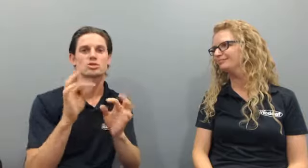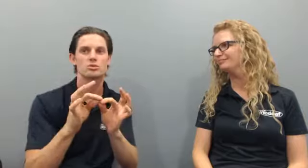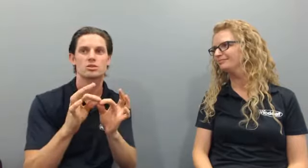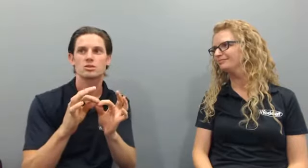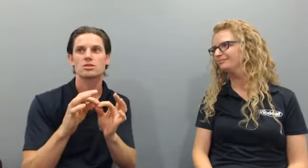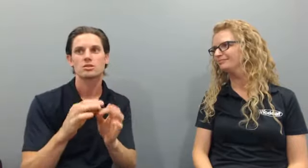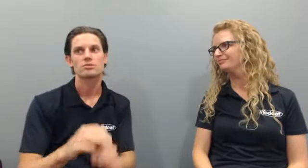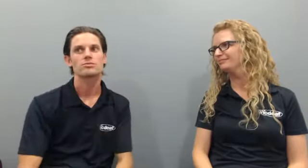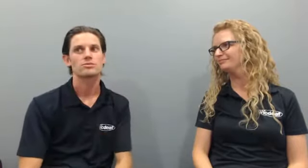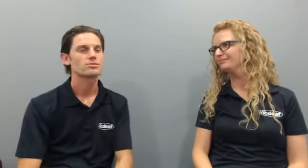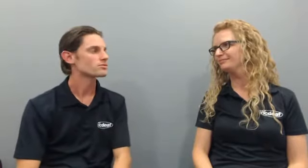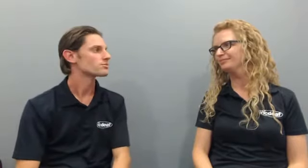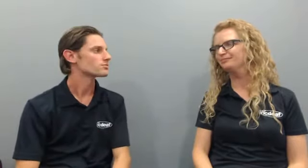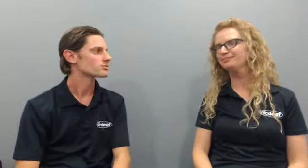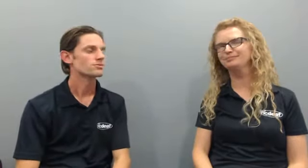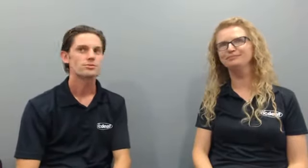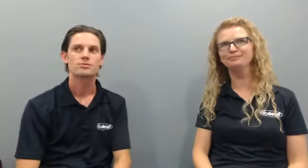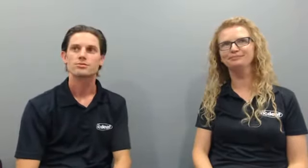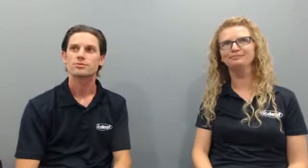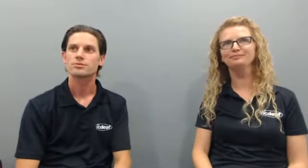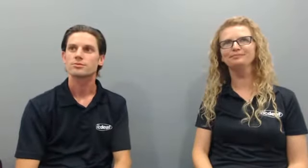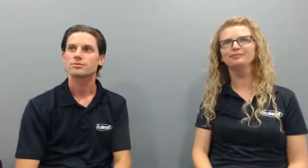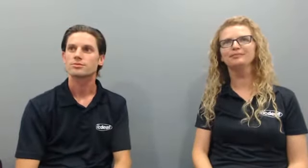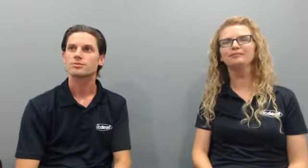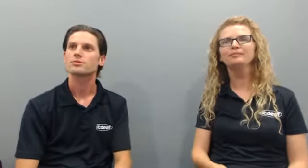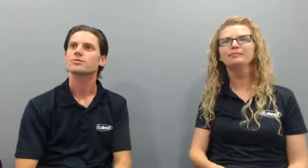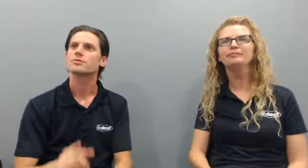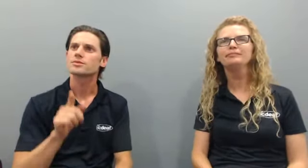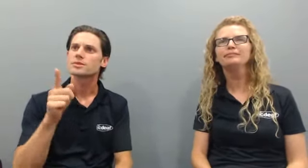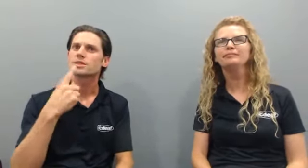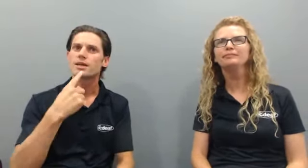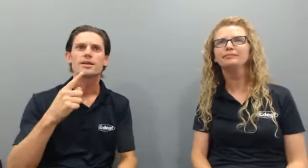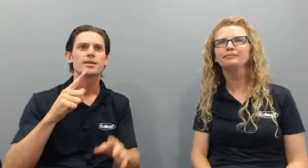personal safety. So that's why you need to have 2 interpreters to prevent those injuries.